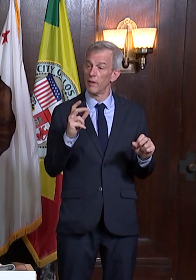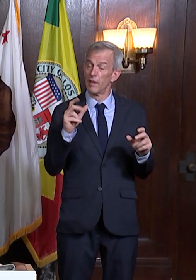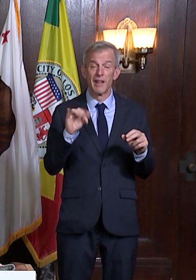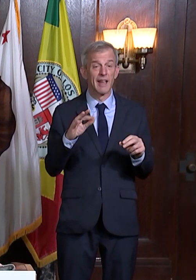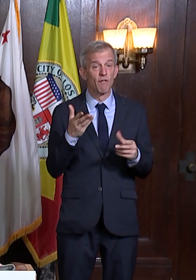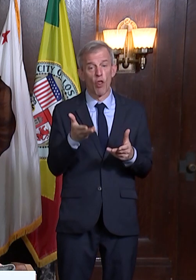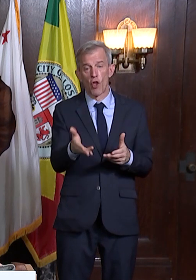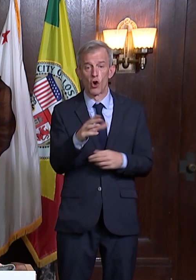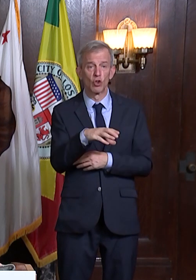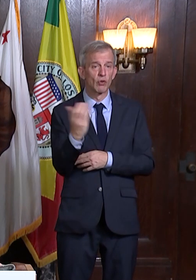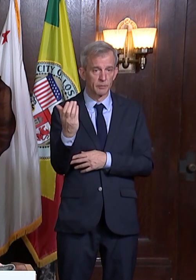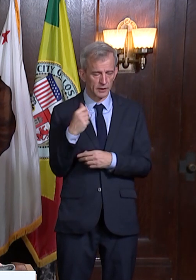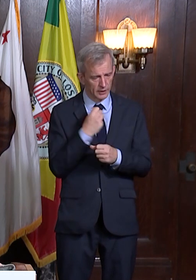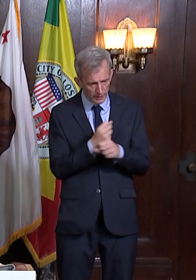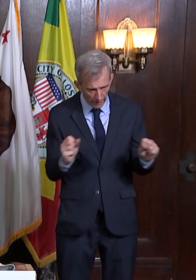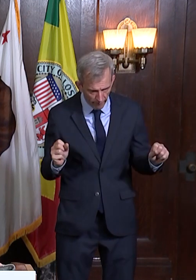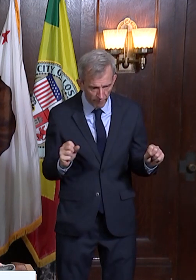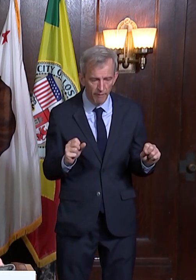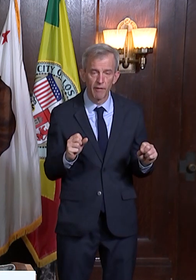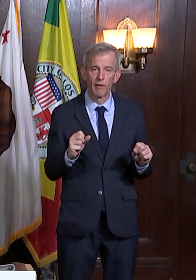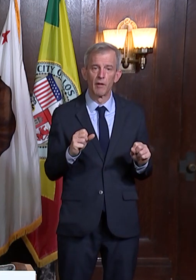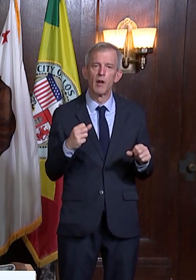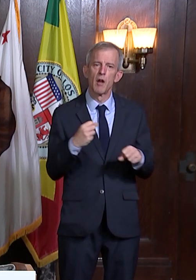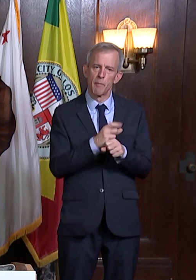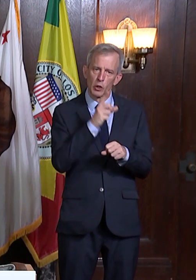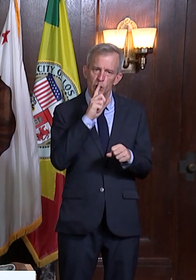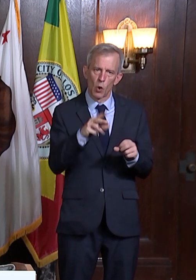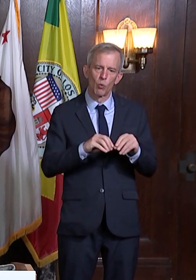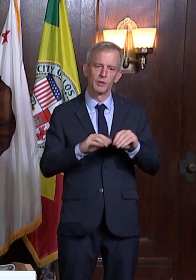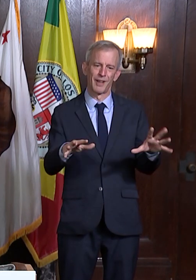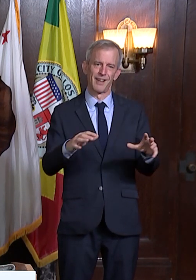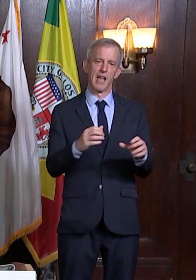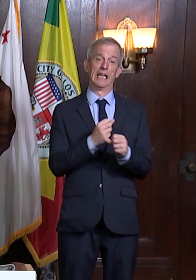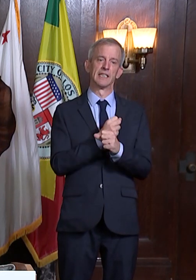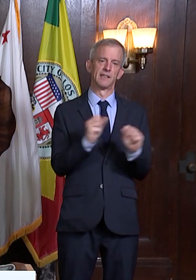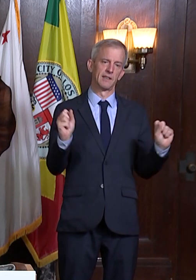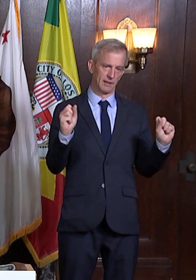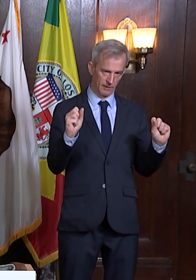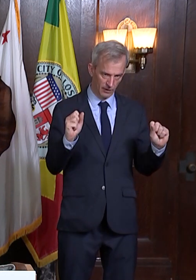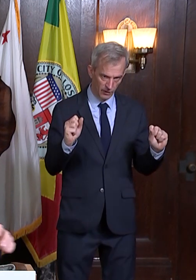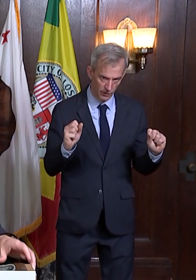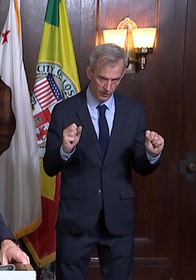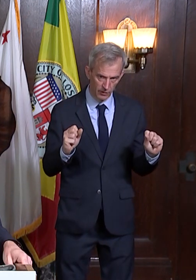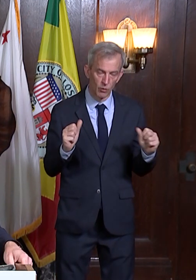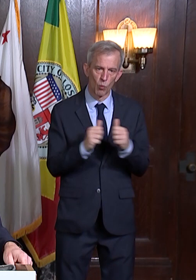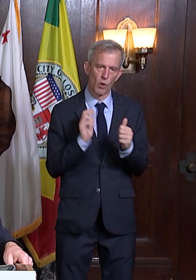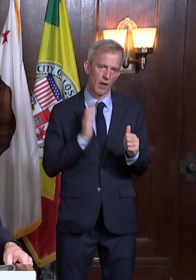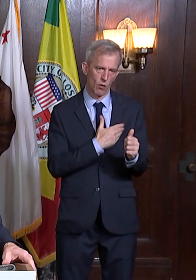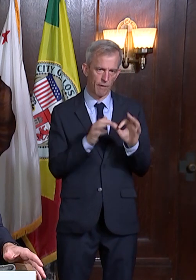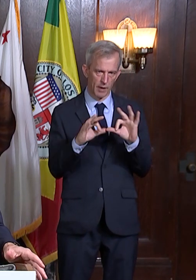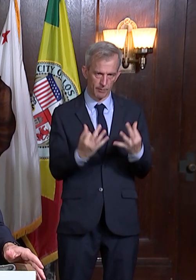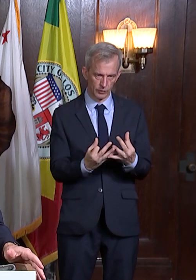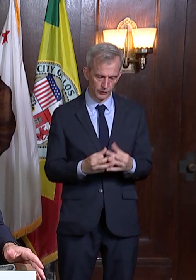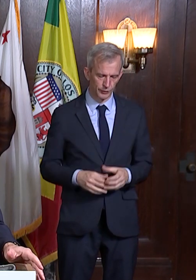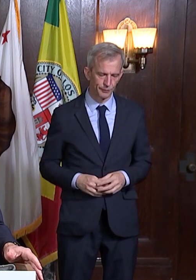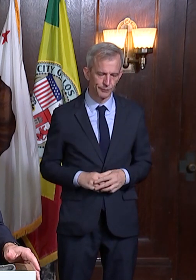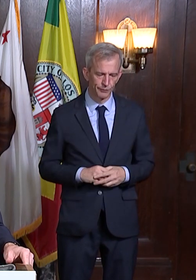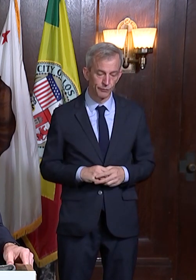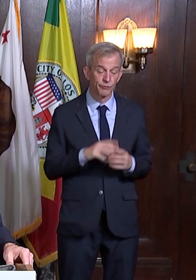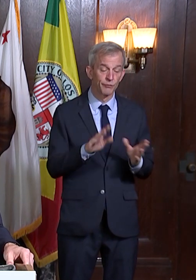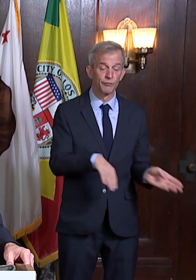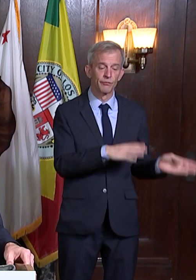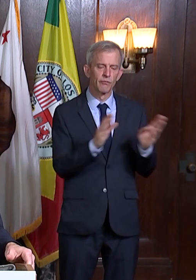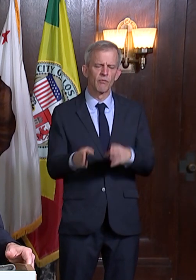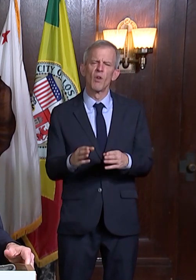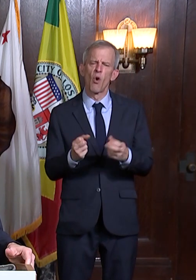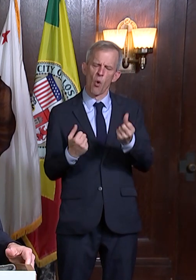that safety in our families and our loved ones around the world. And I also want to clear up some confusion around boosters,